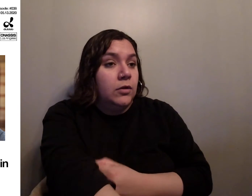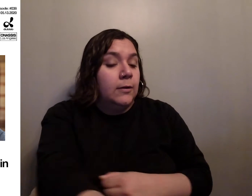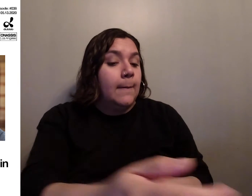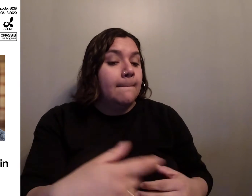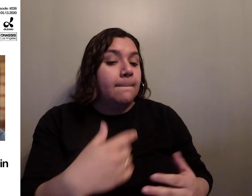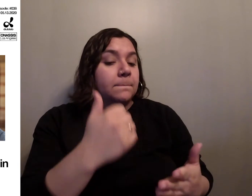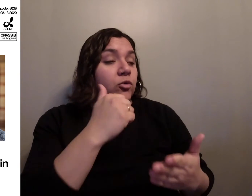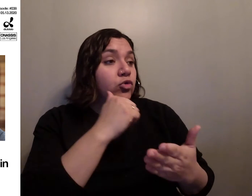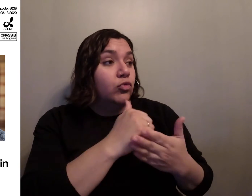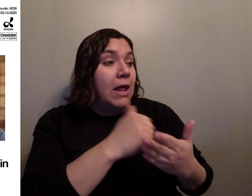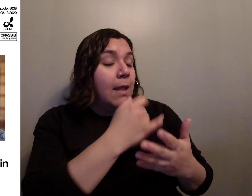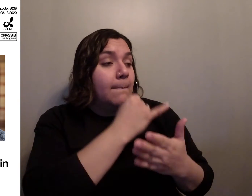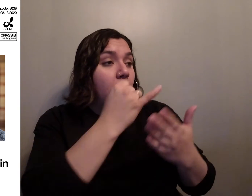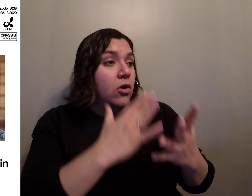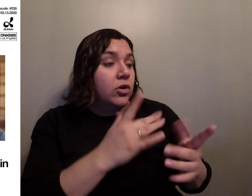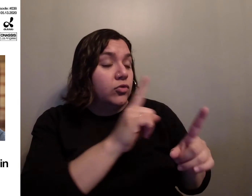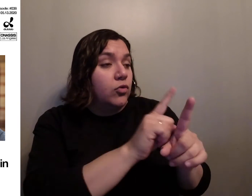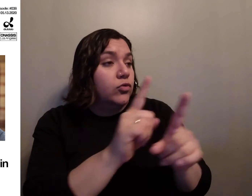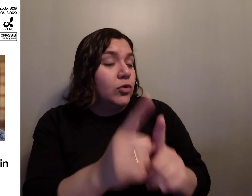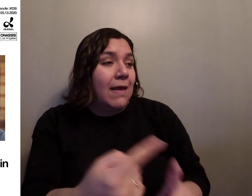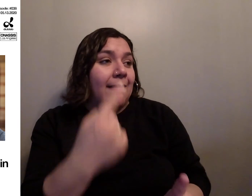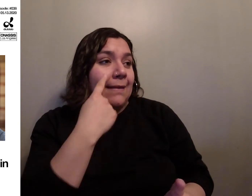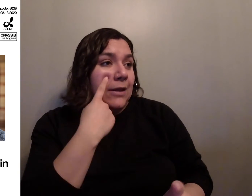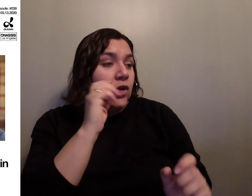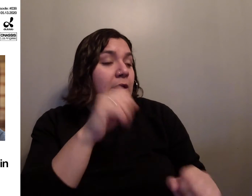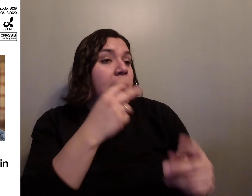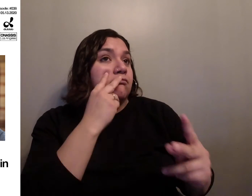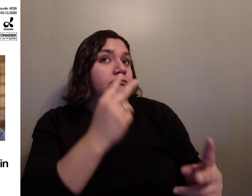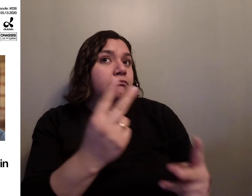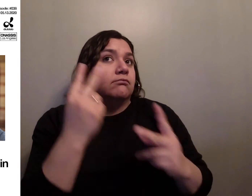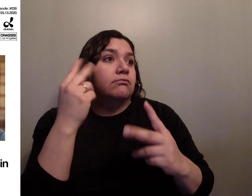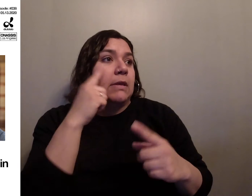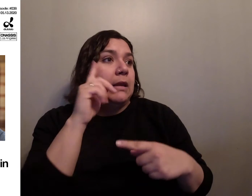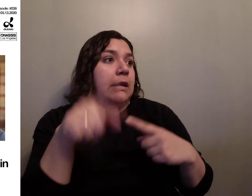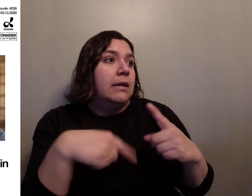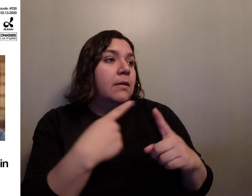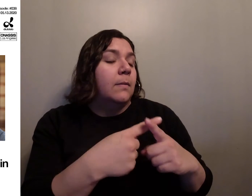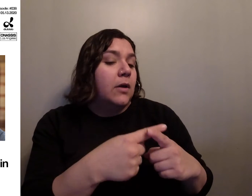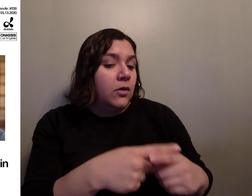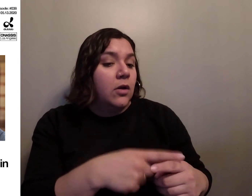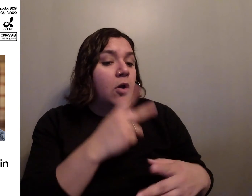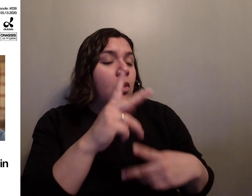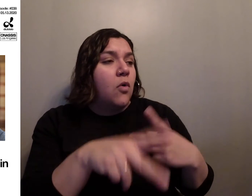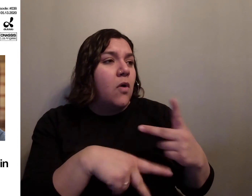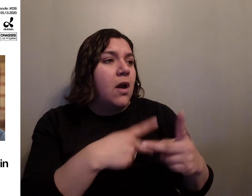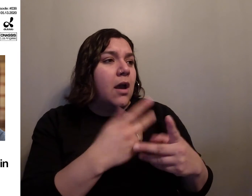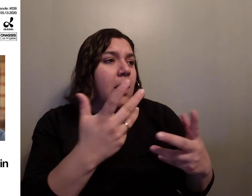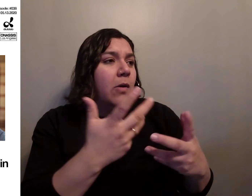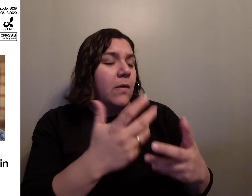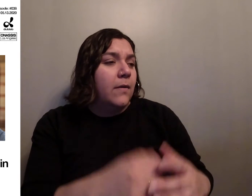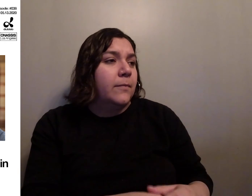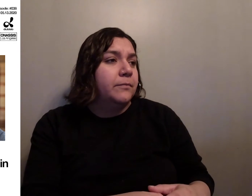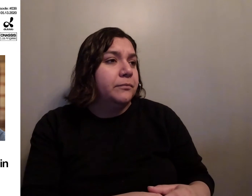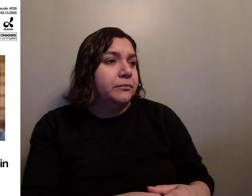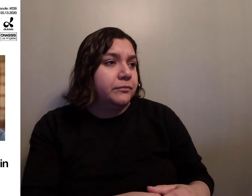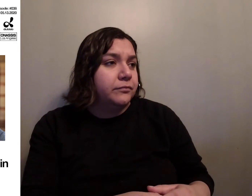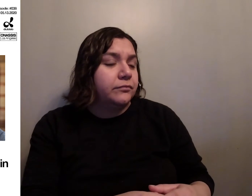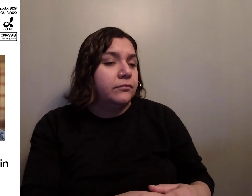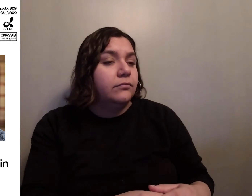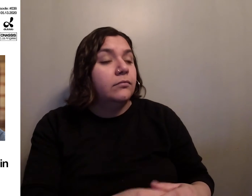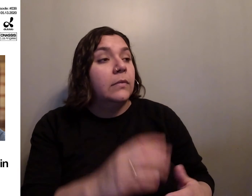this time now to help artists, but also, I suspect, to reflect